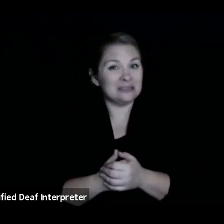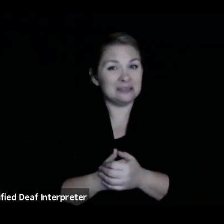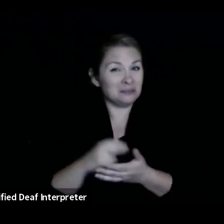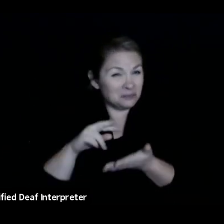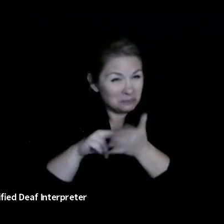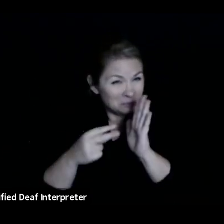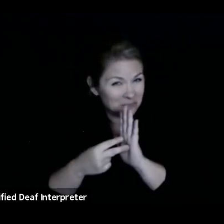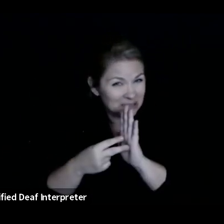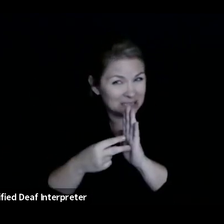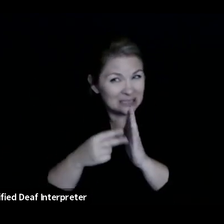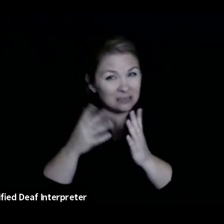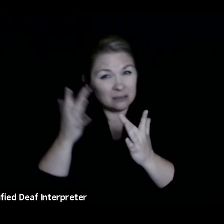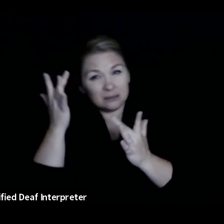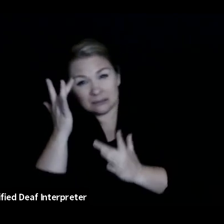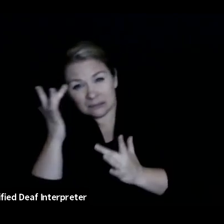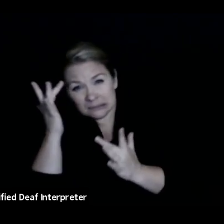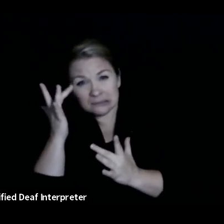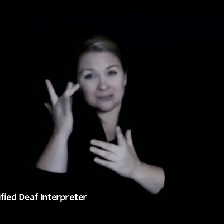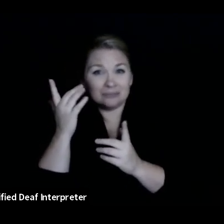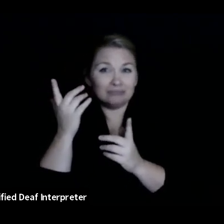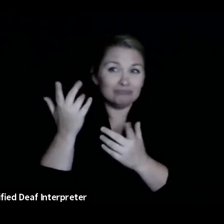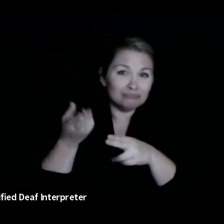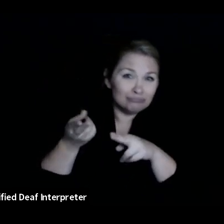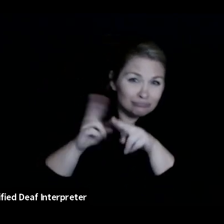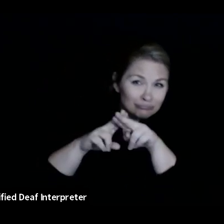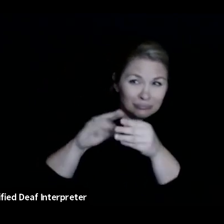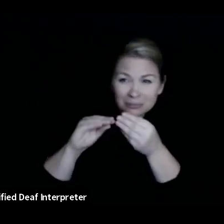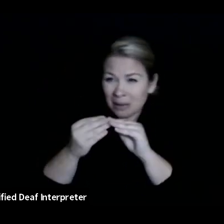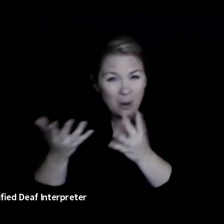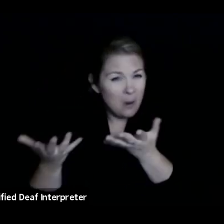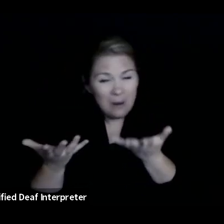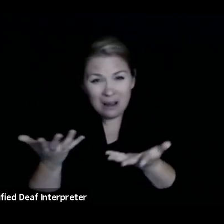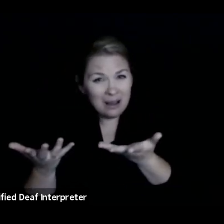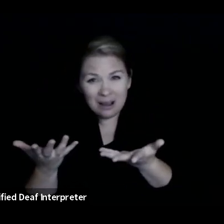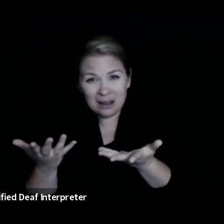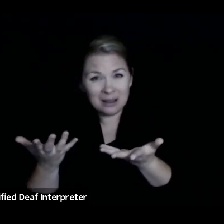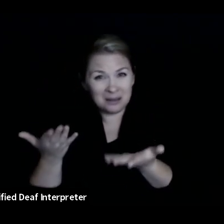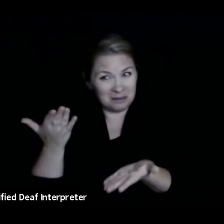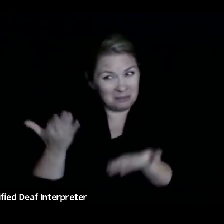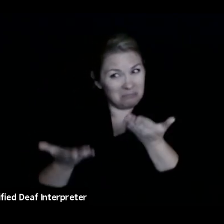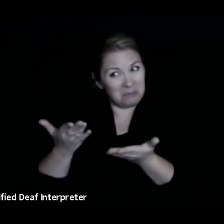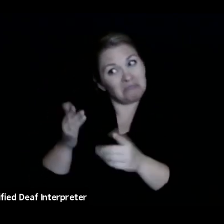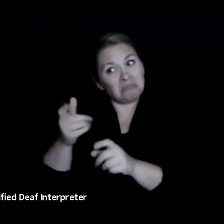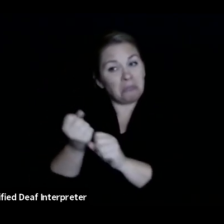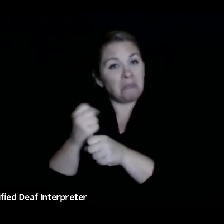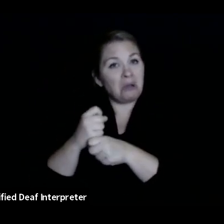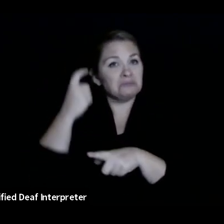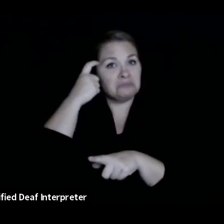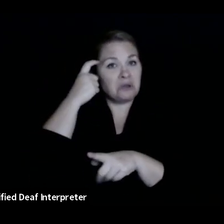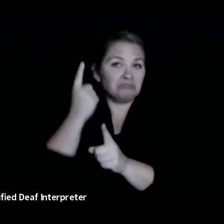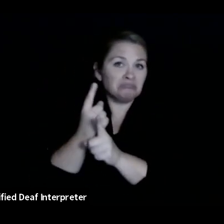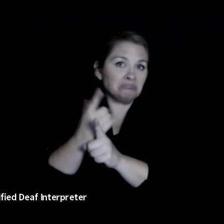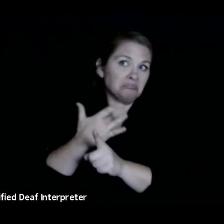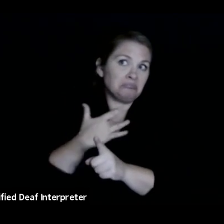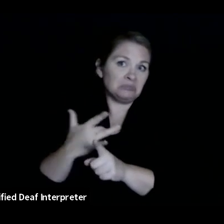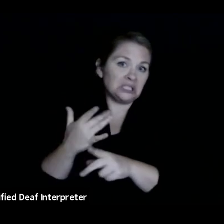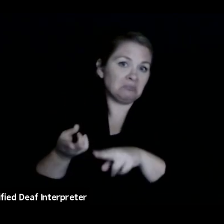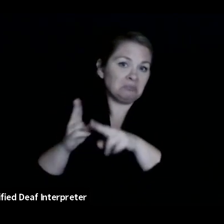month or so of cases in long-term care? And can you tell me whether that's concentrated in a couple facilities or is that kind of spread around the state?